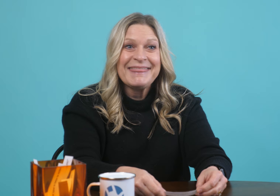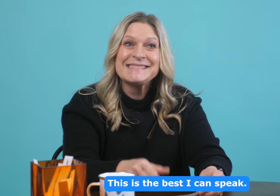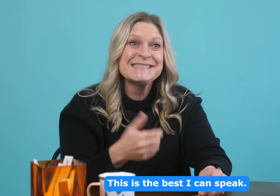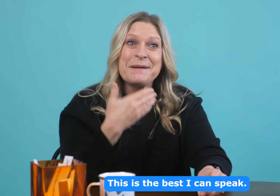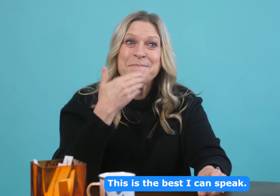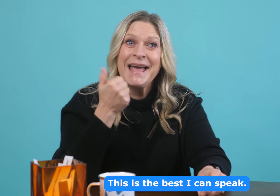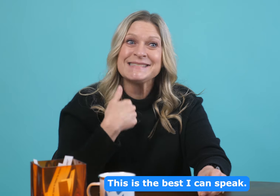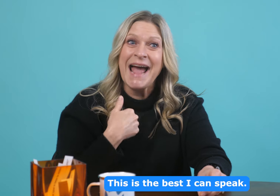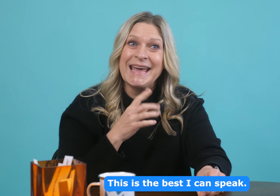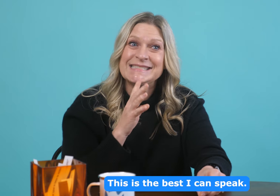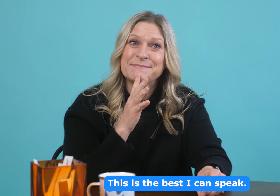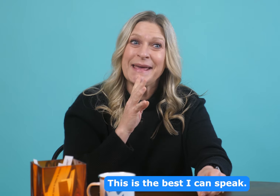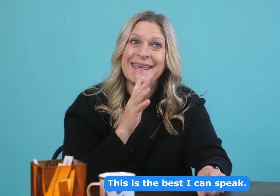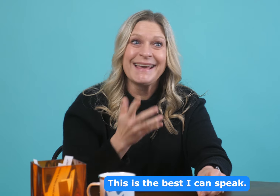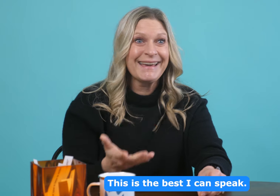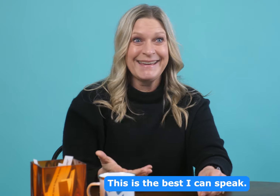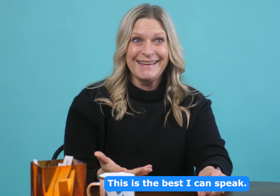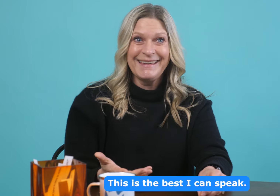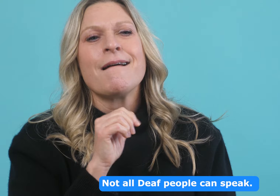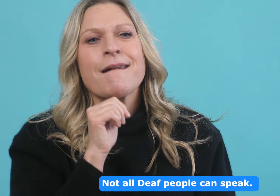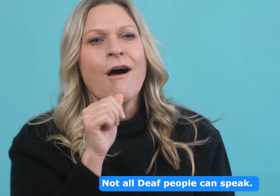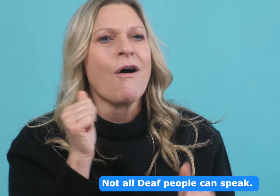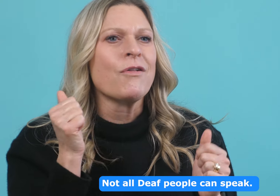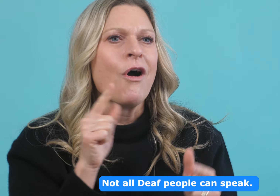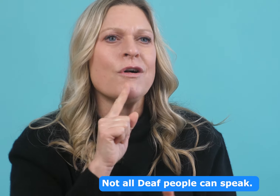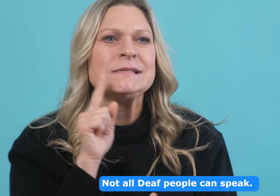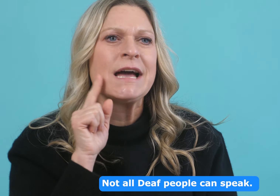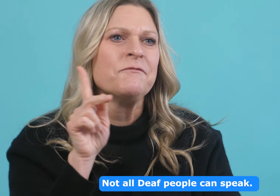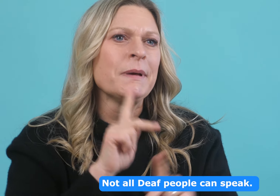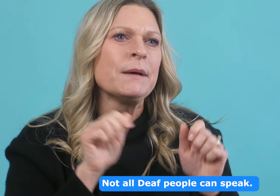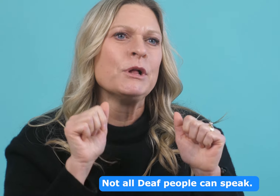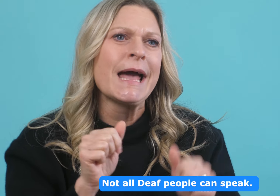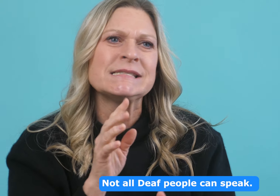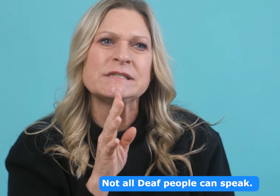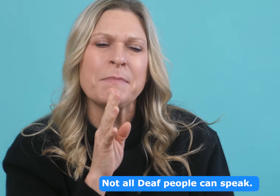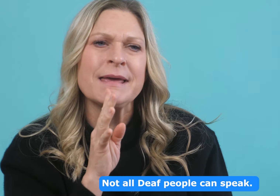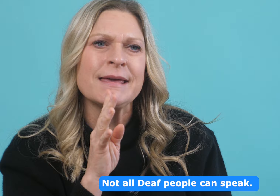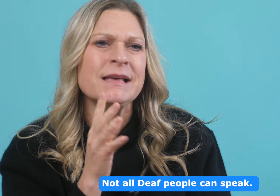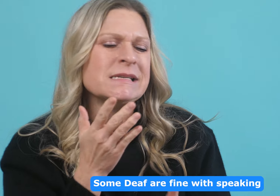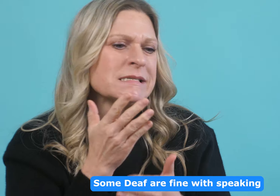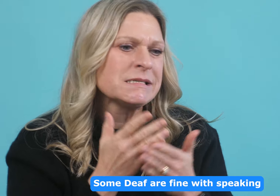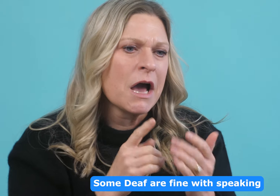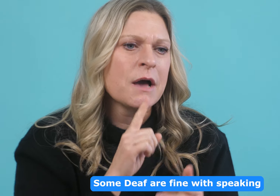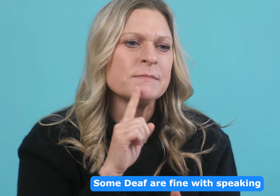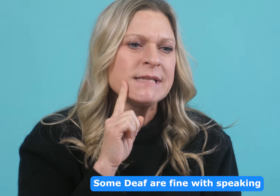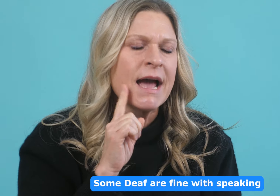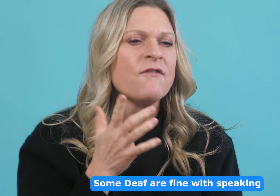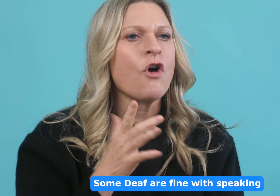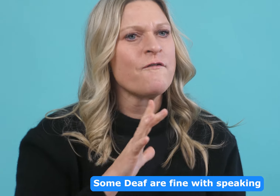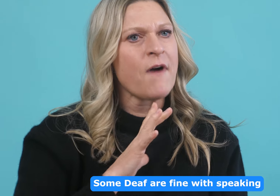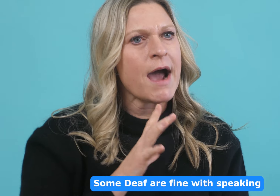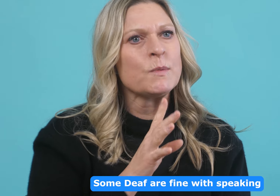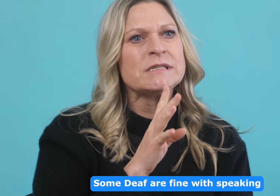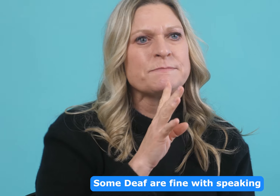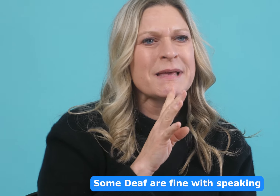This is the best I can speak. No, deaf people can speak. Some deaf are fine with